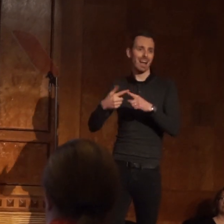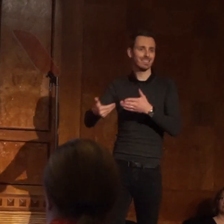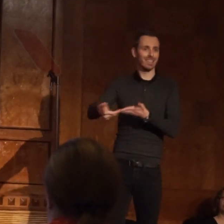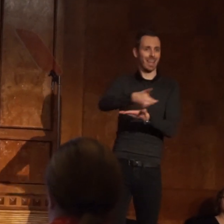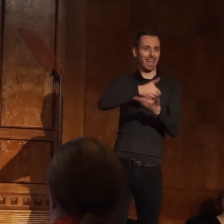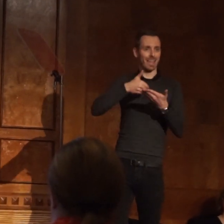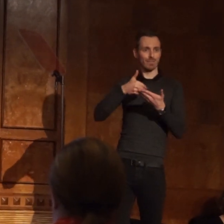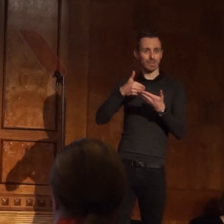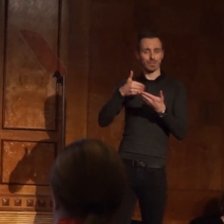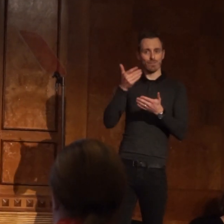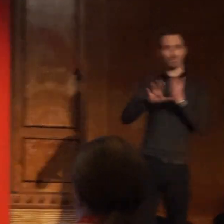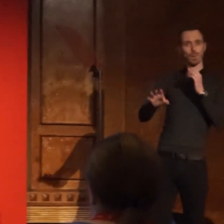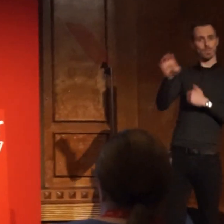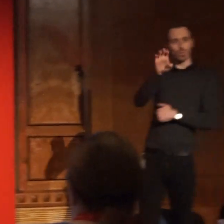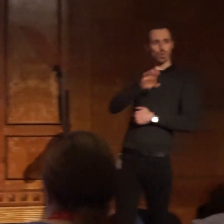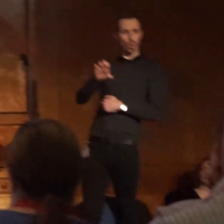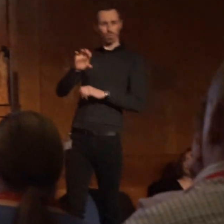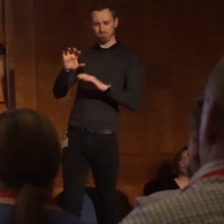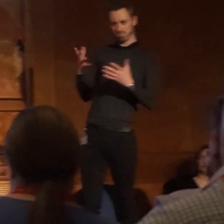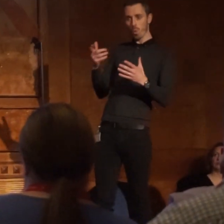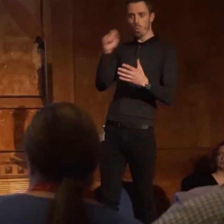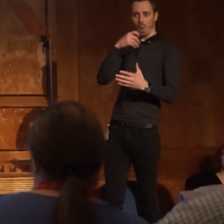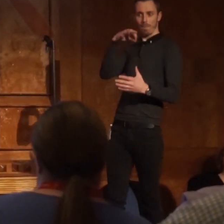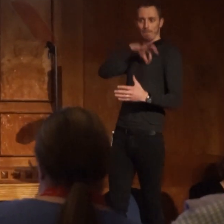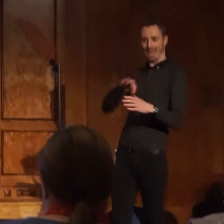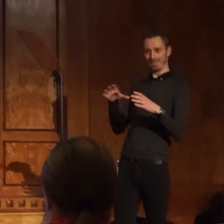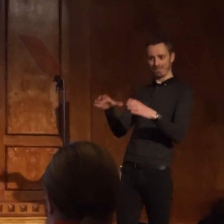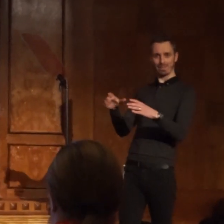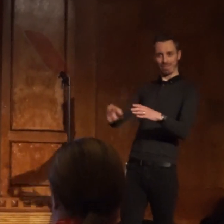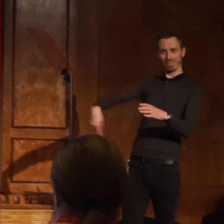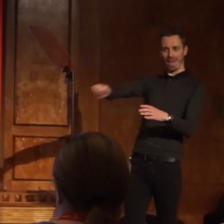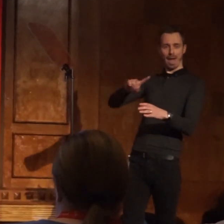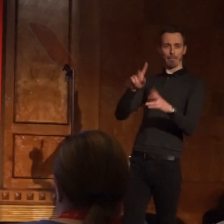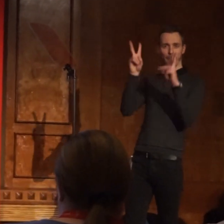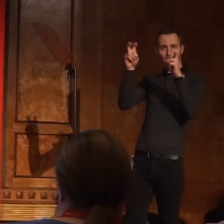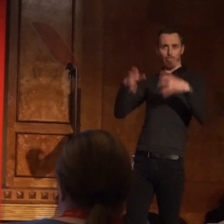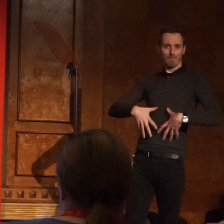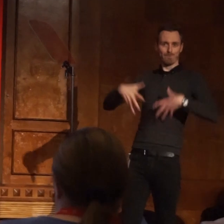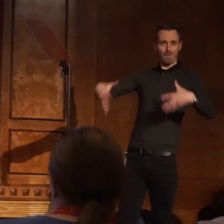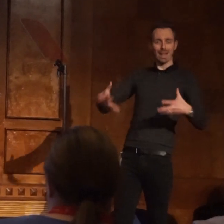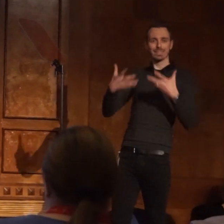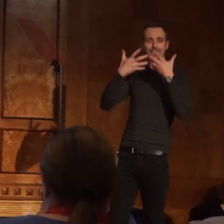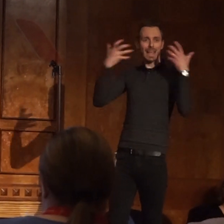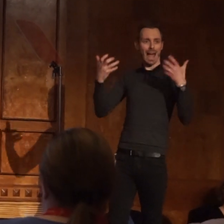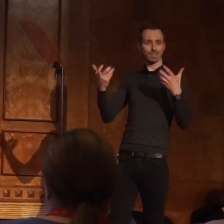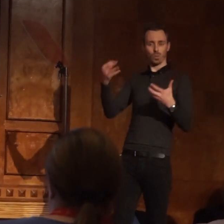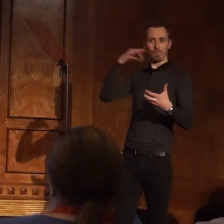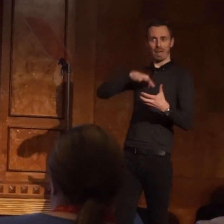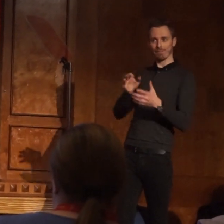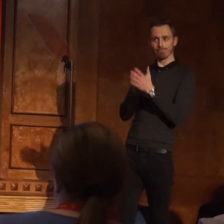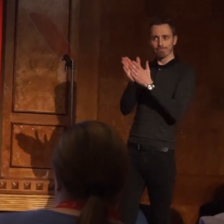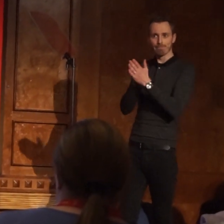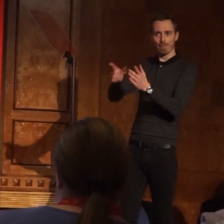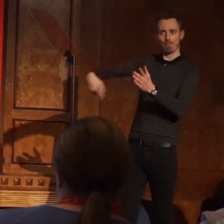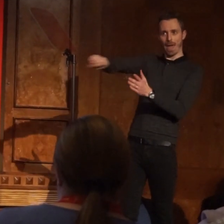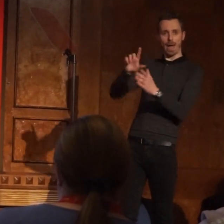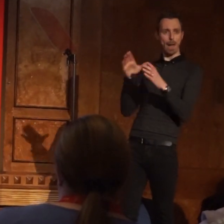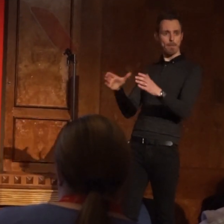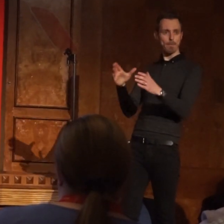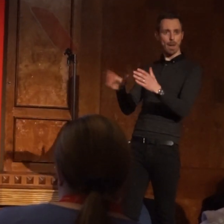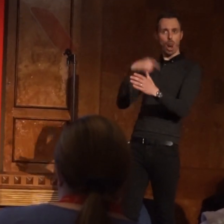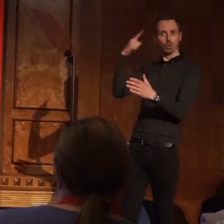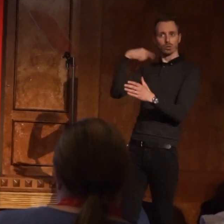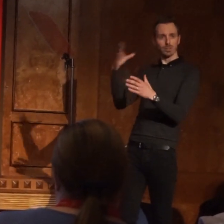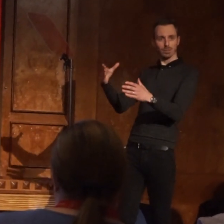doubt benefit some of their friends, the very fat, and they are very fat, fat cats in the city of London.